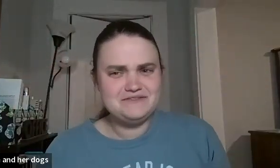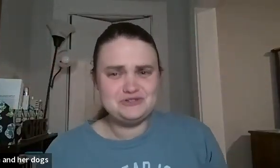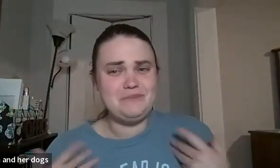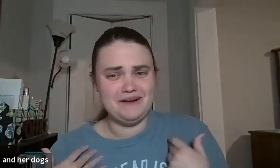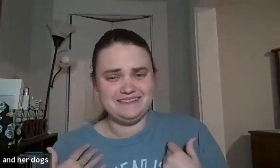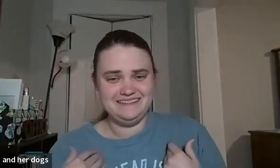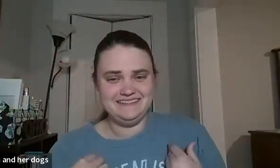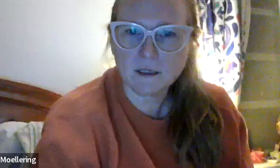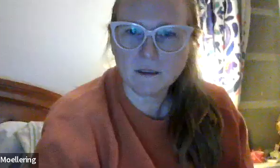Okay, so visual.